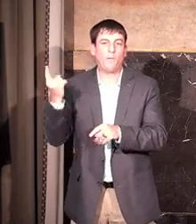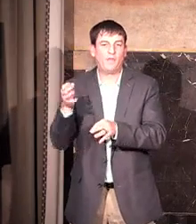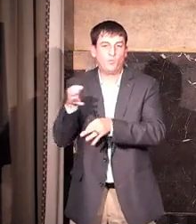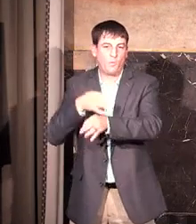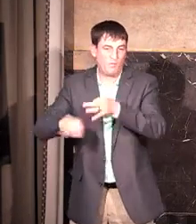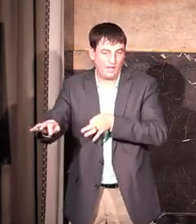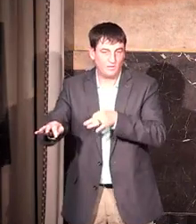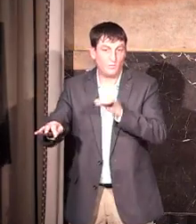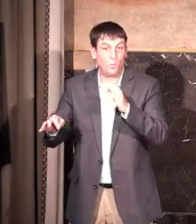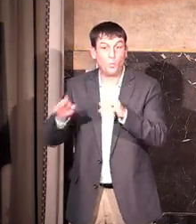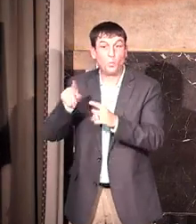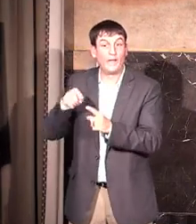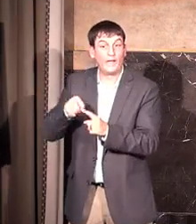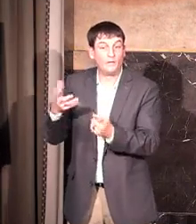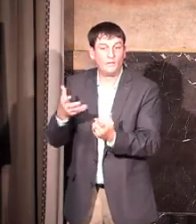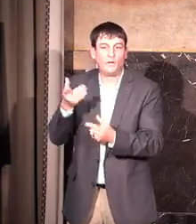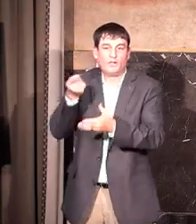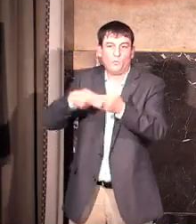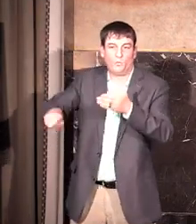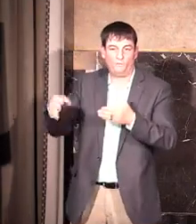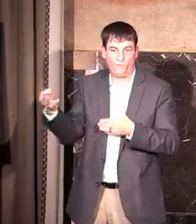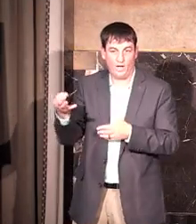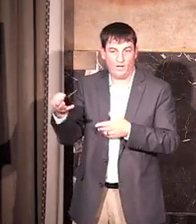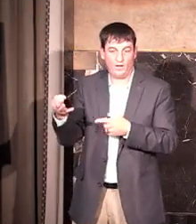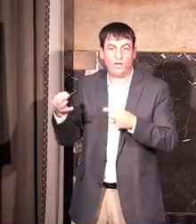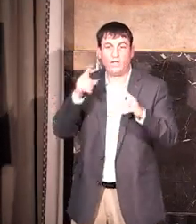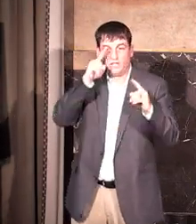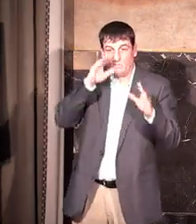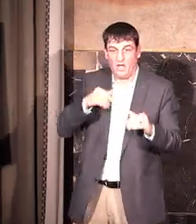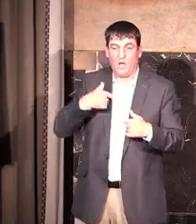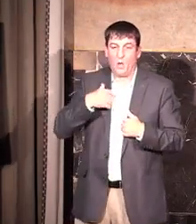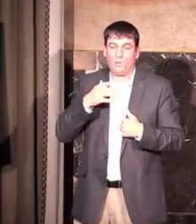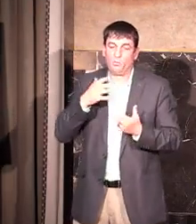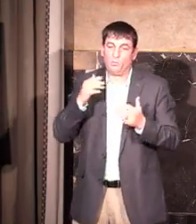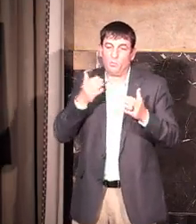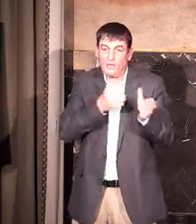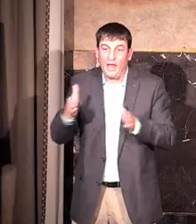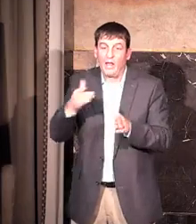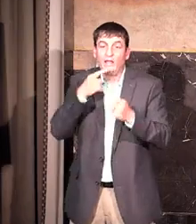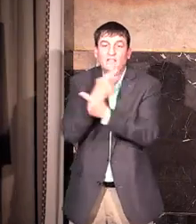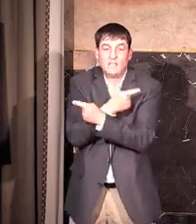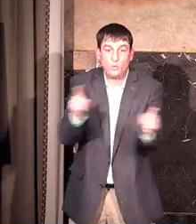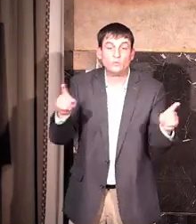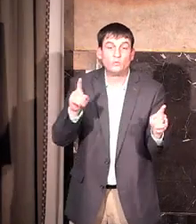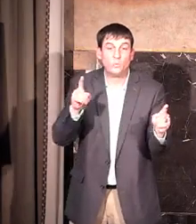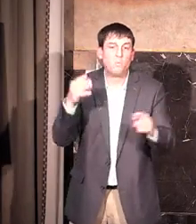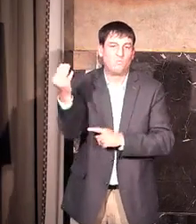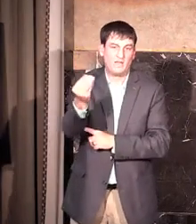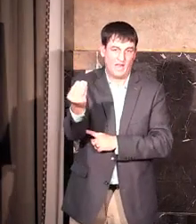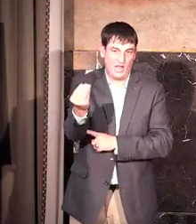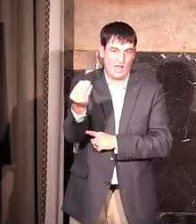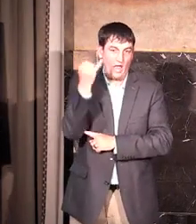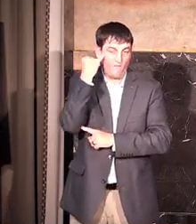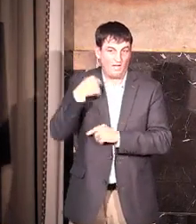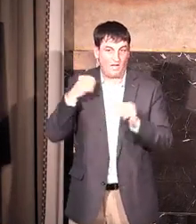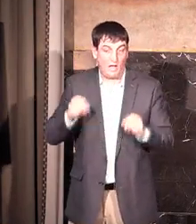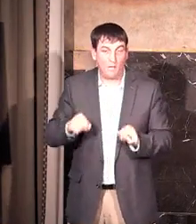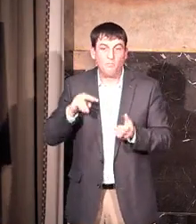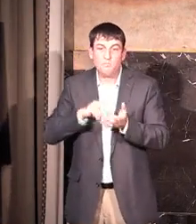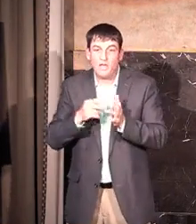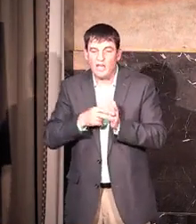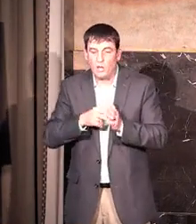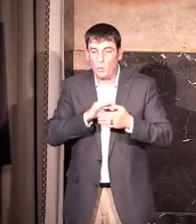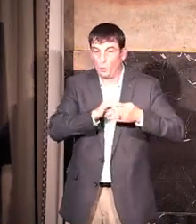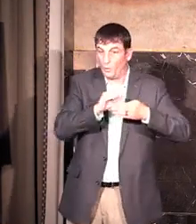Friday. So I'm expecting to make that announcement on Monday if I'm able to do so, which means we will spend the weekend